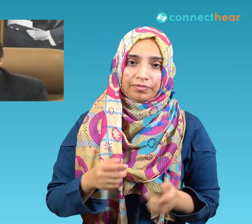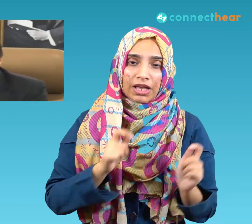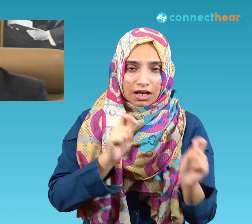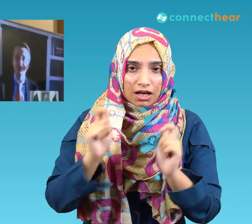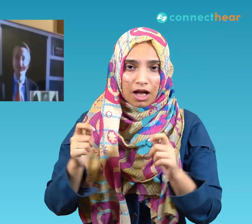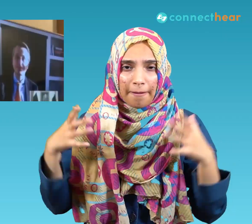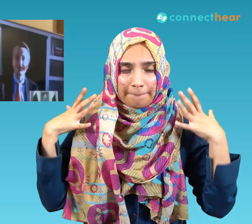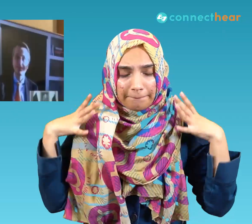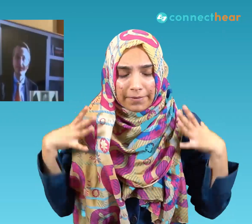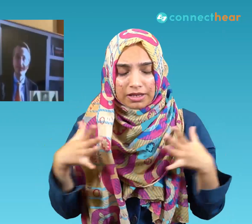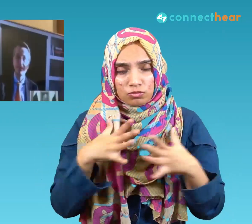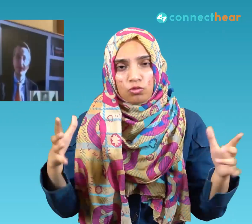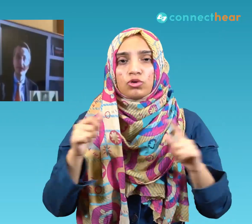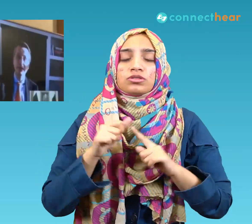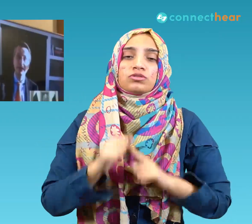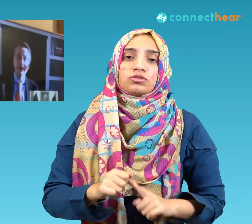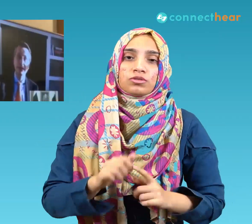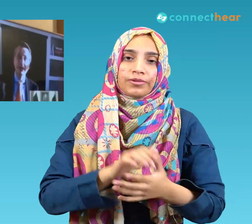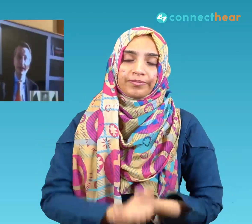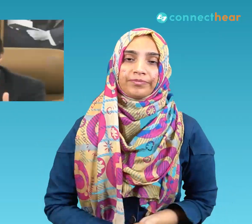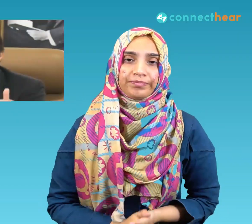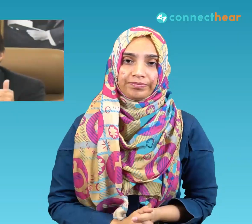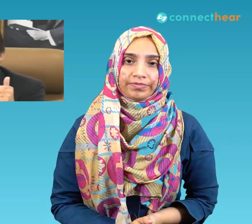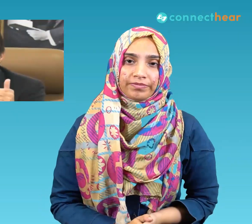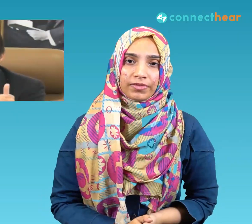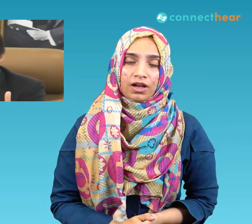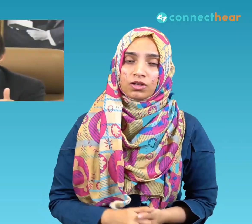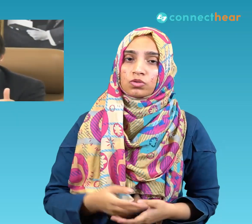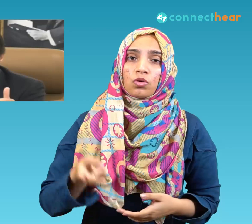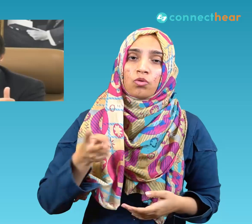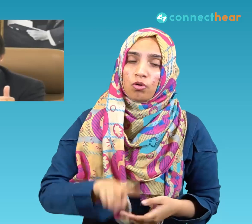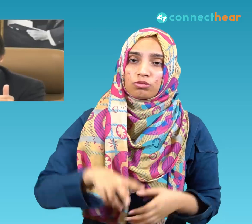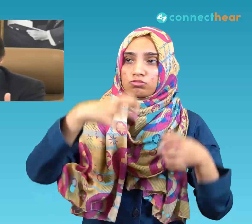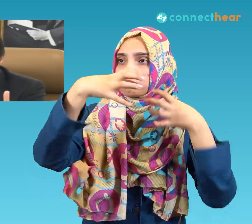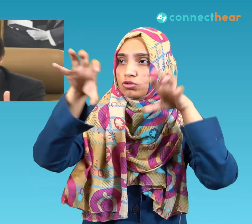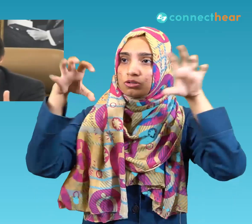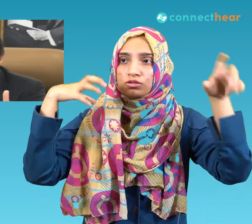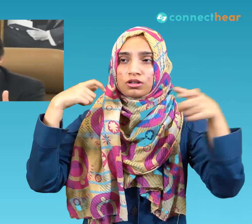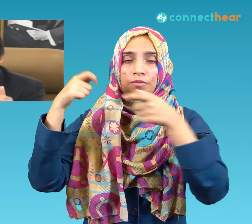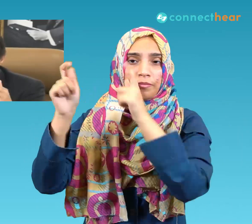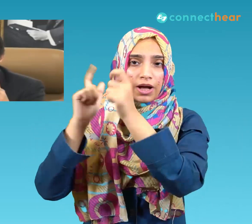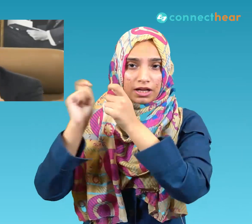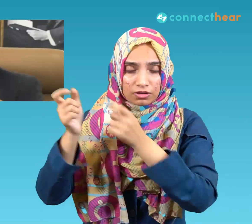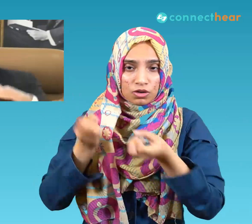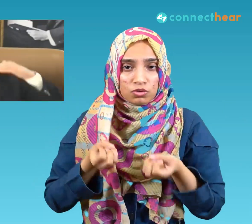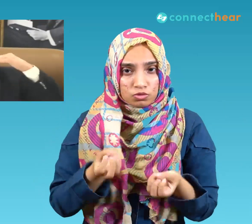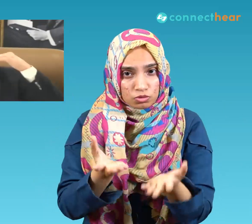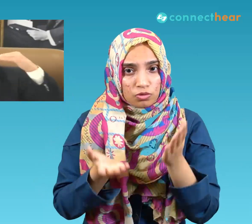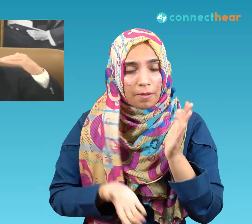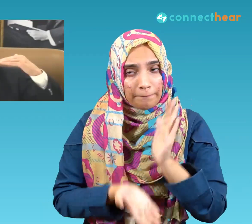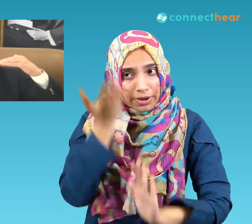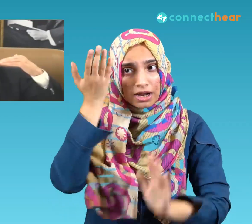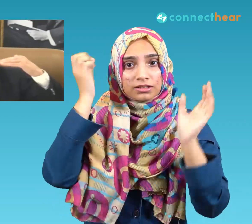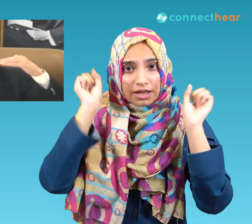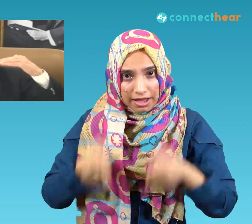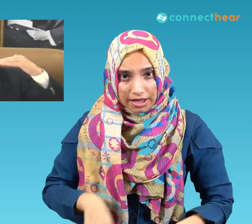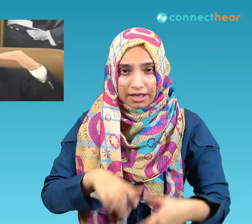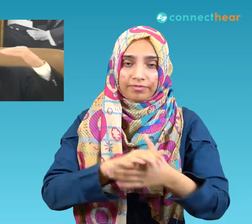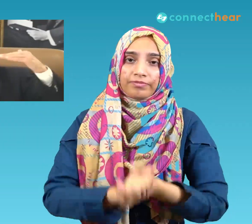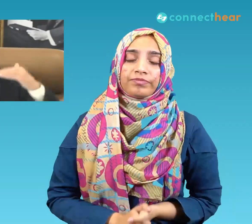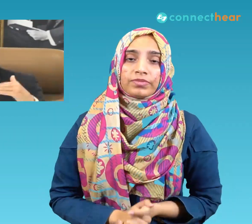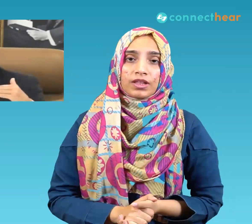few months. And our exports started increasing, because previously our exchange rate